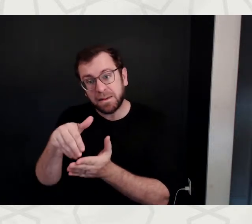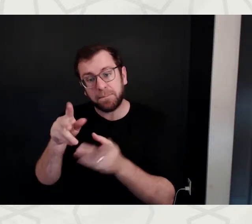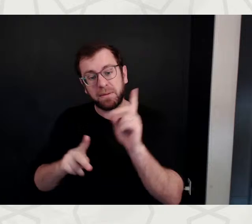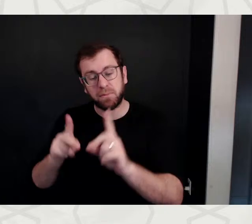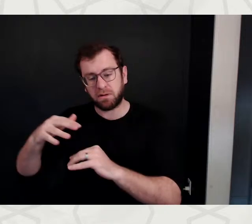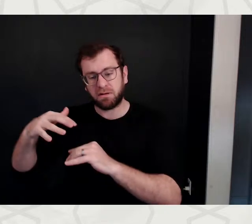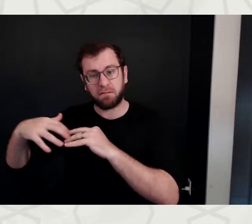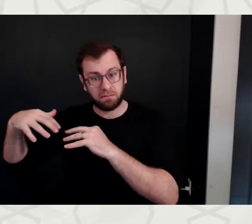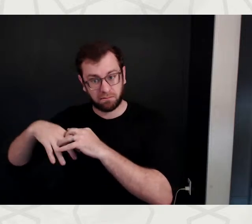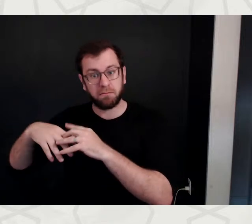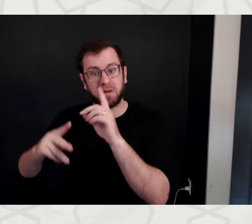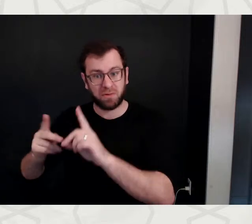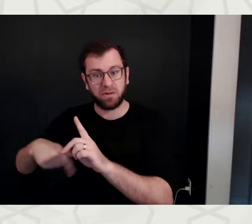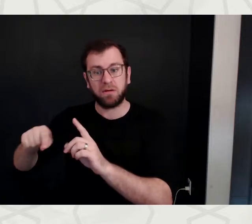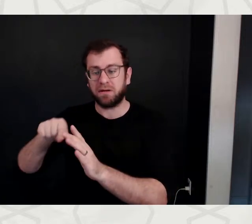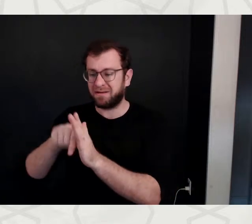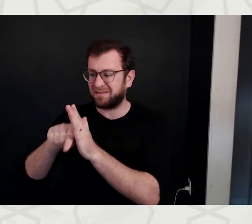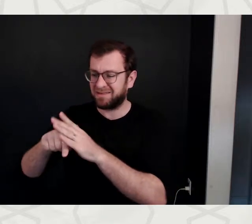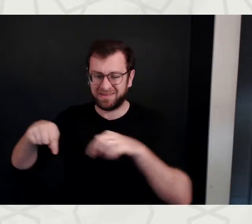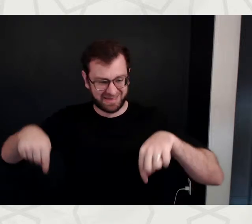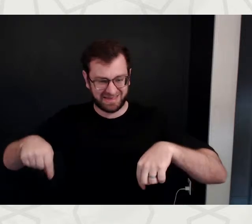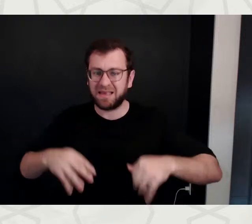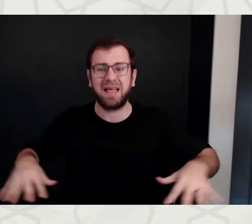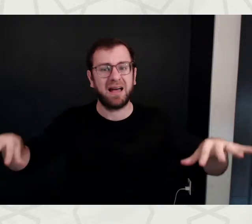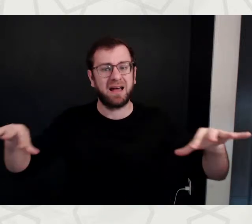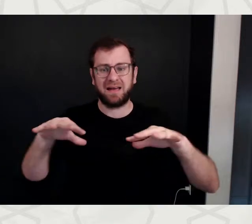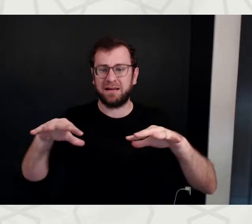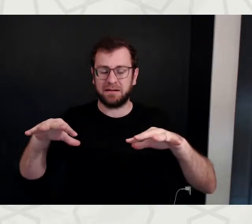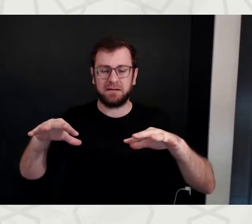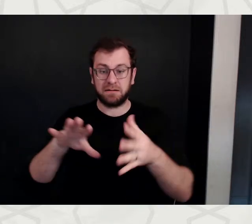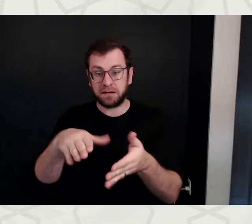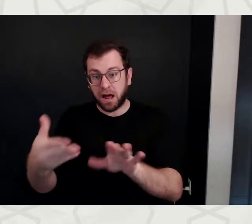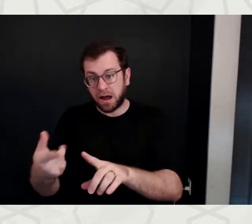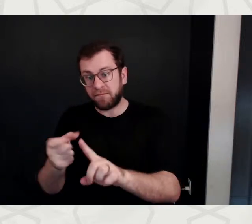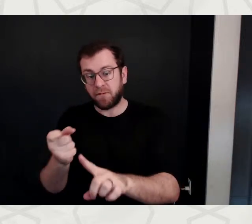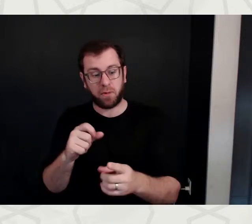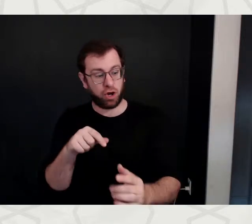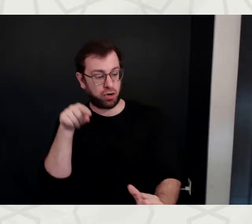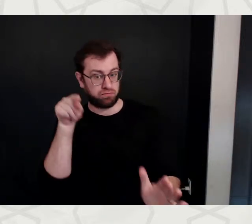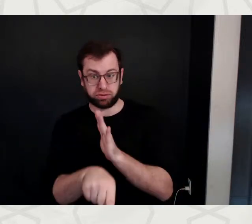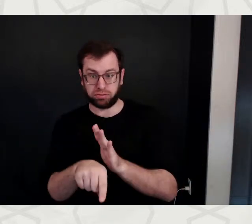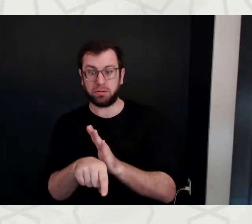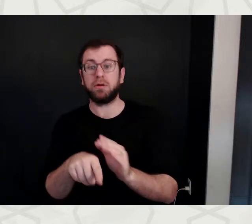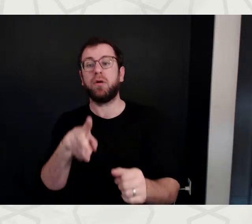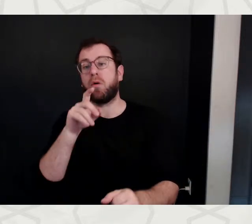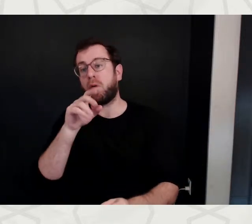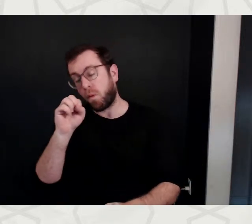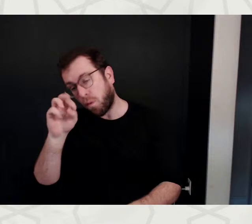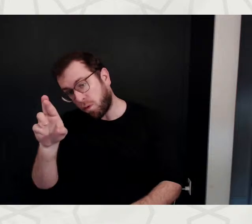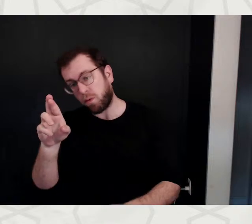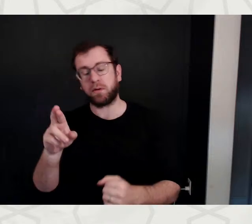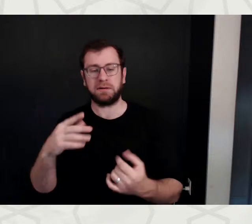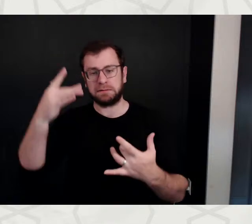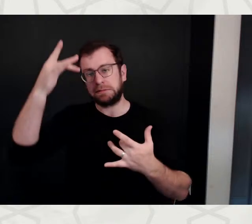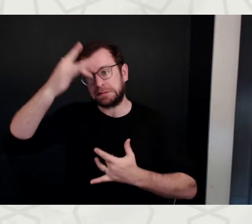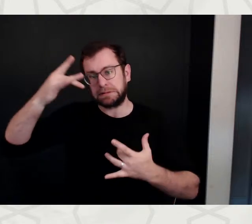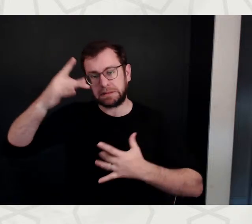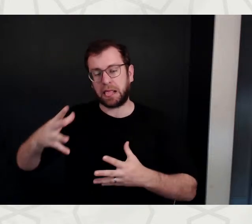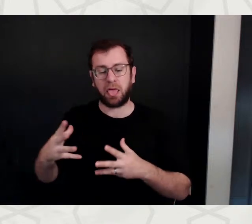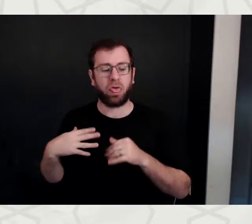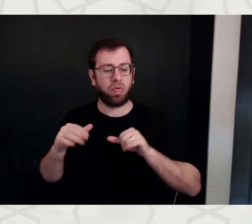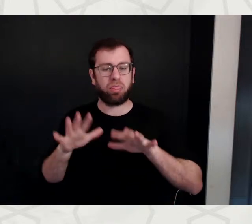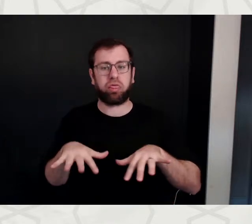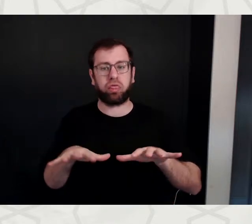these lands and died of either being murdered or by disease brought by